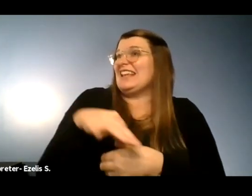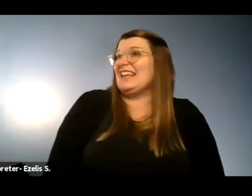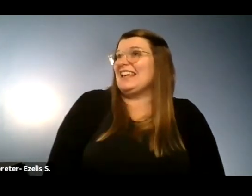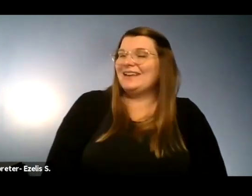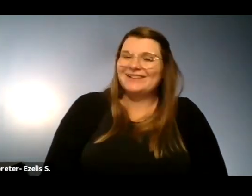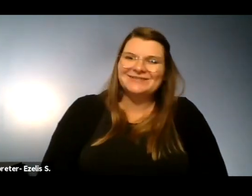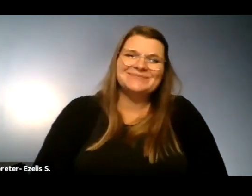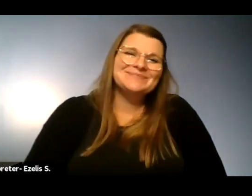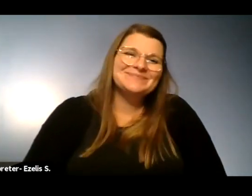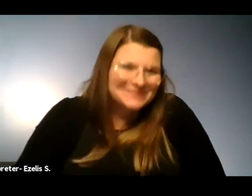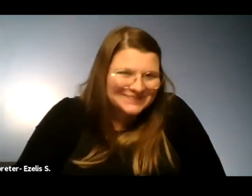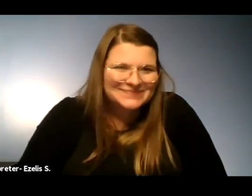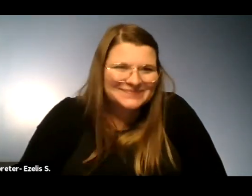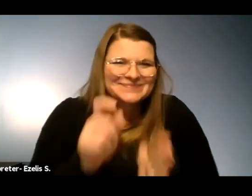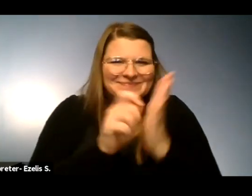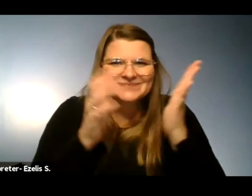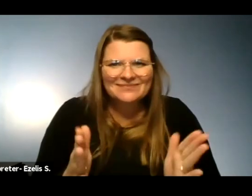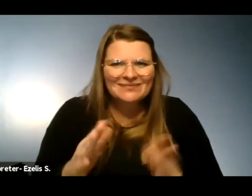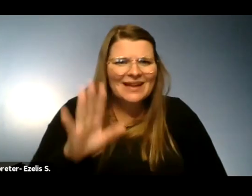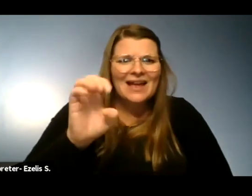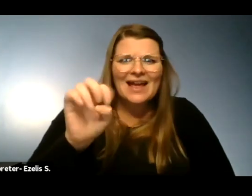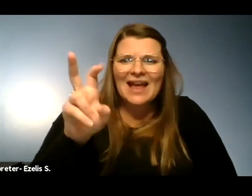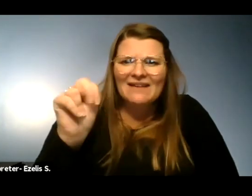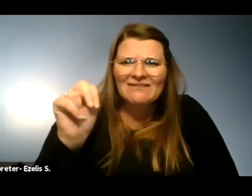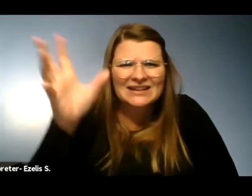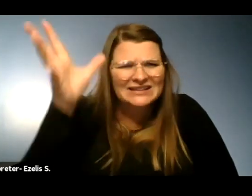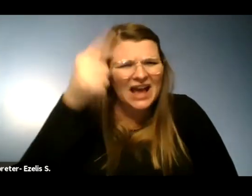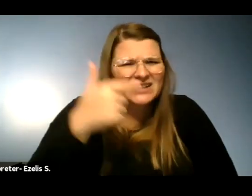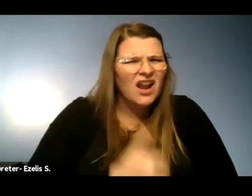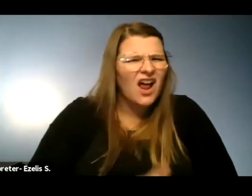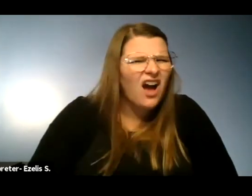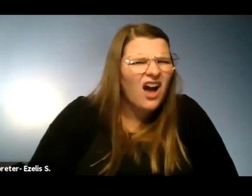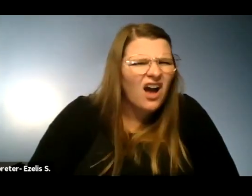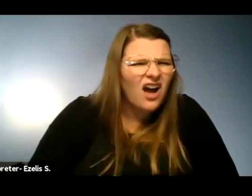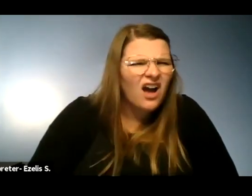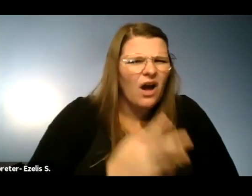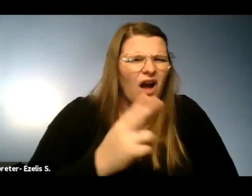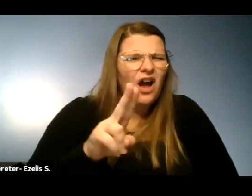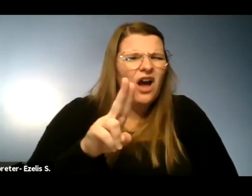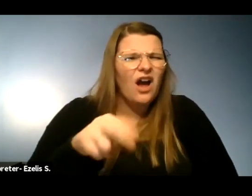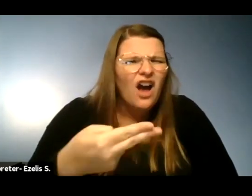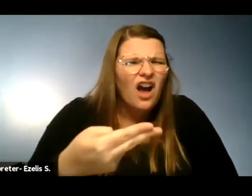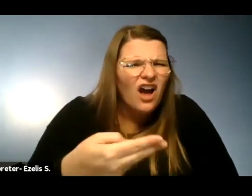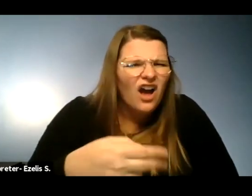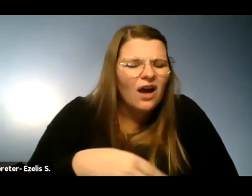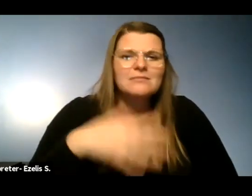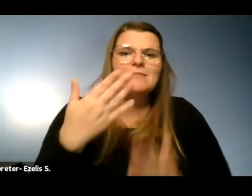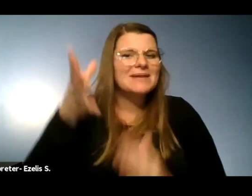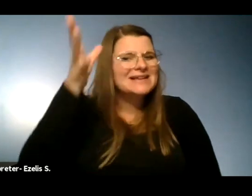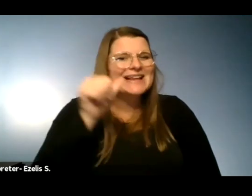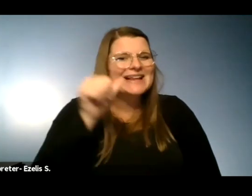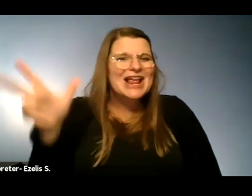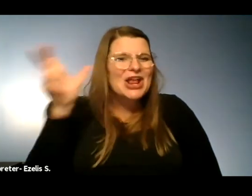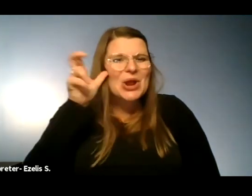So, even dads say, "Huh?" once in a while. Maybe the dad didn't hear the mom